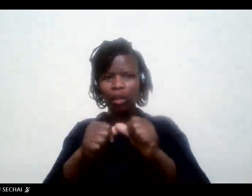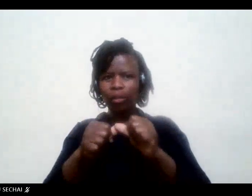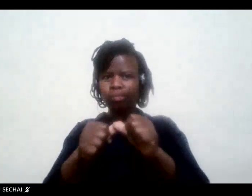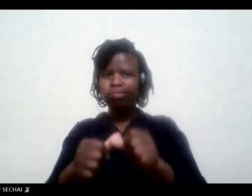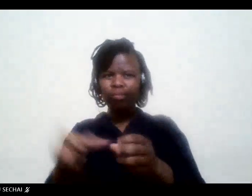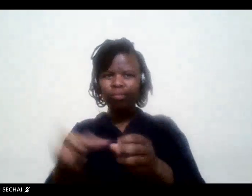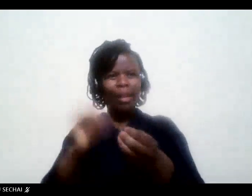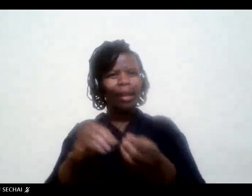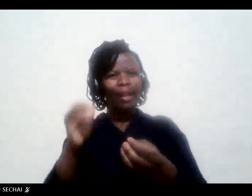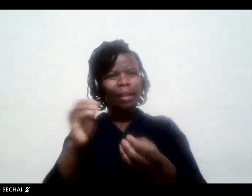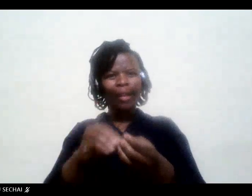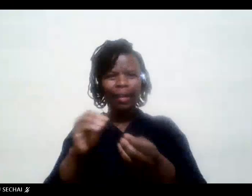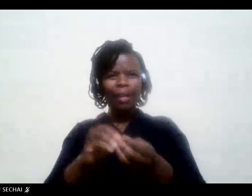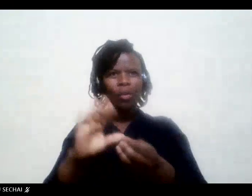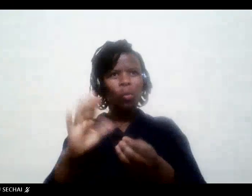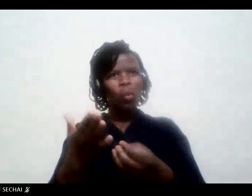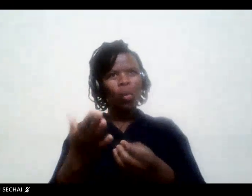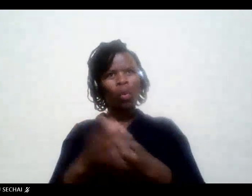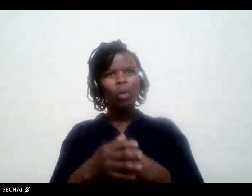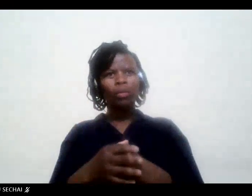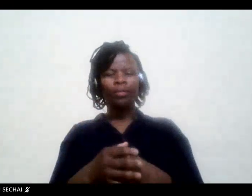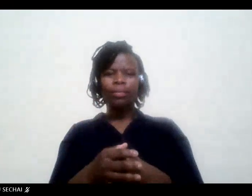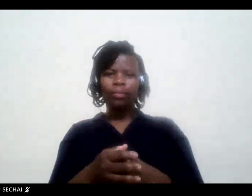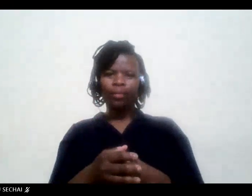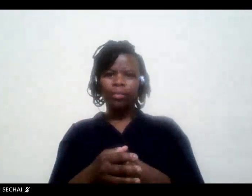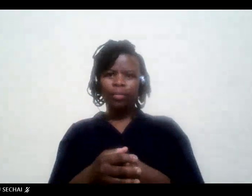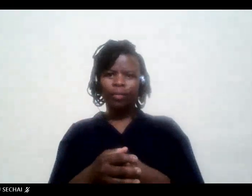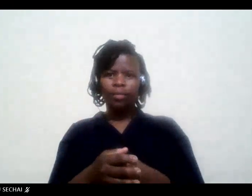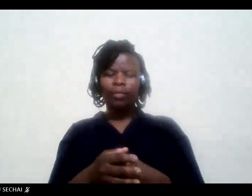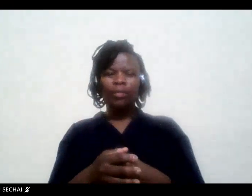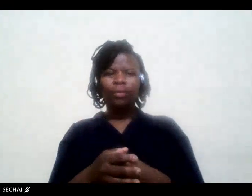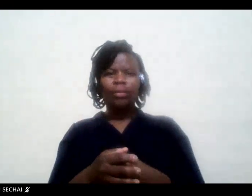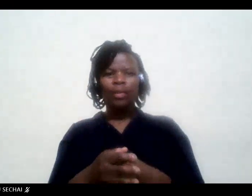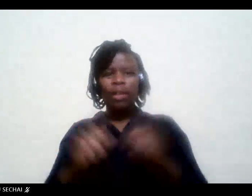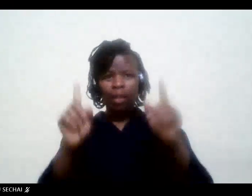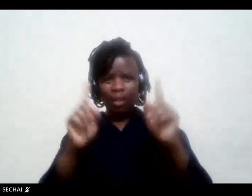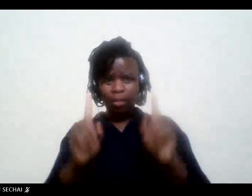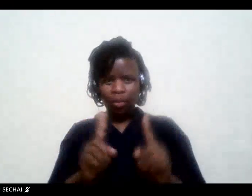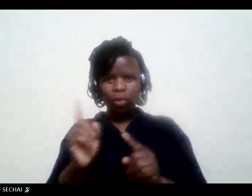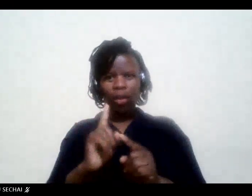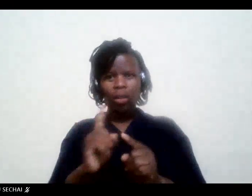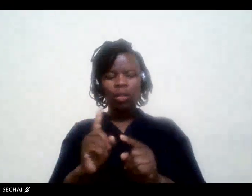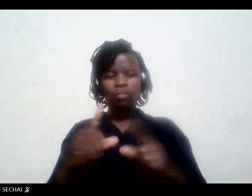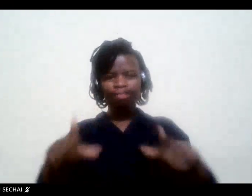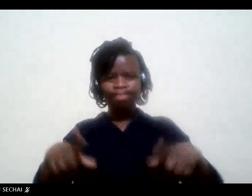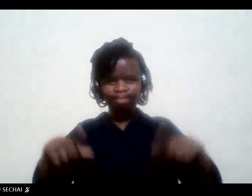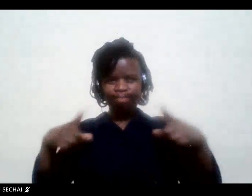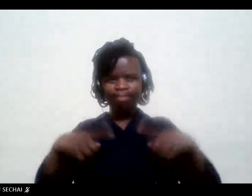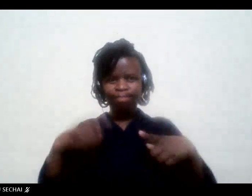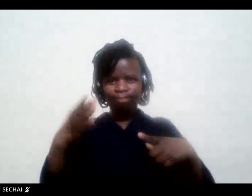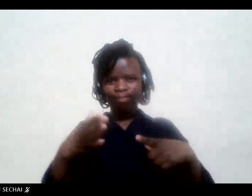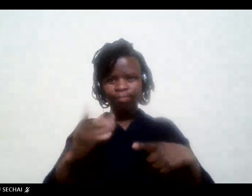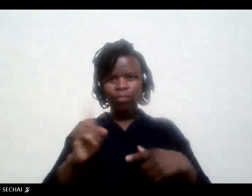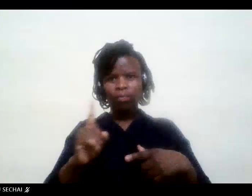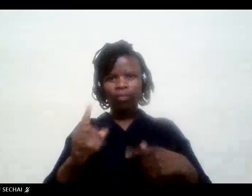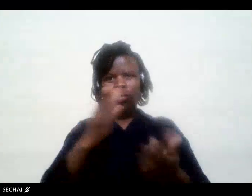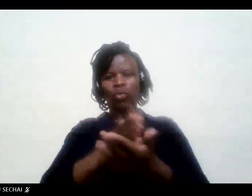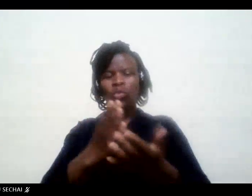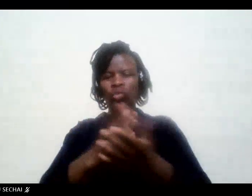Colonization. Especially when we live in a context where we are so rich in resources.